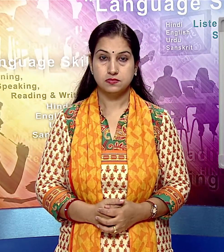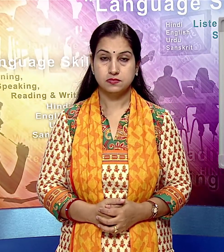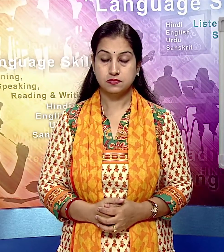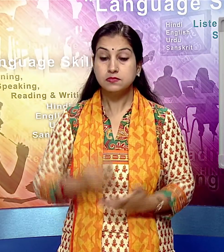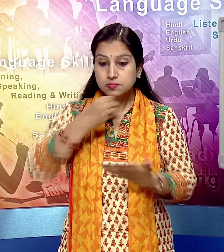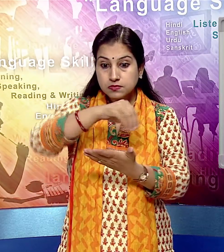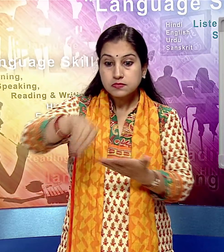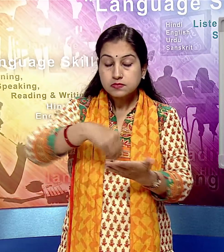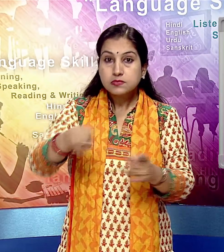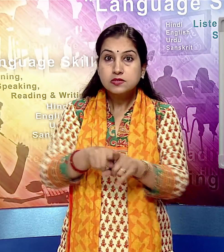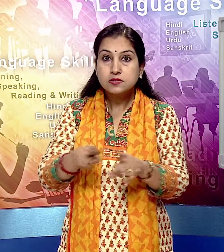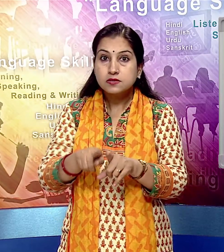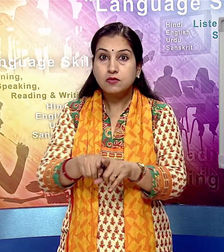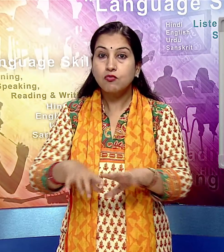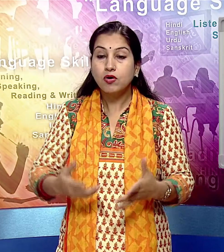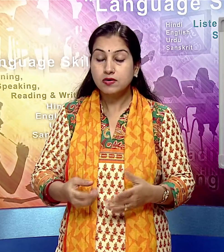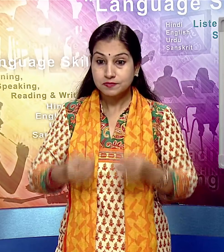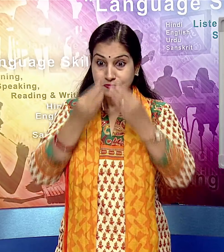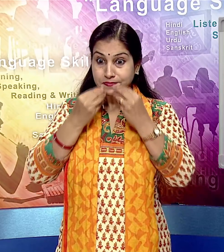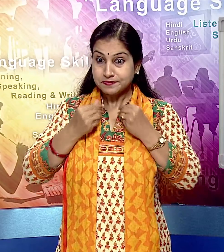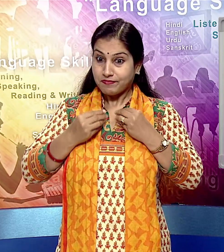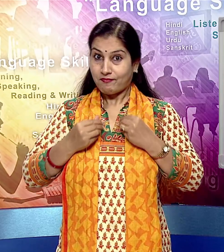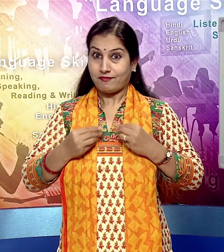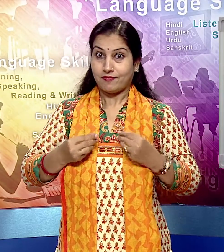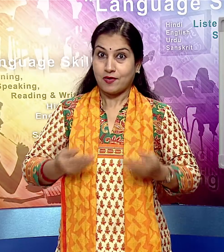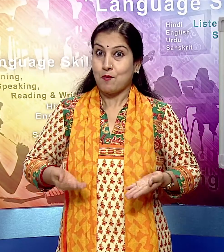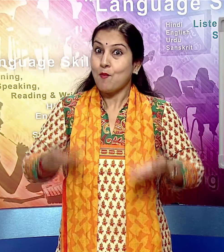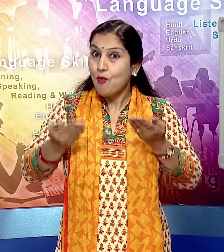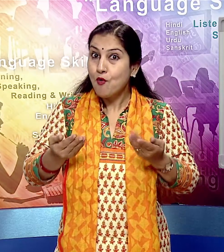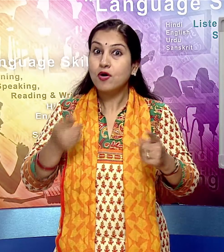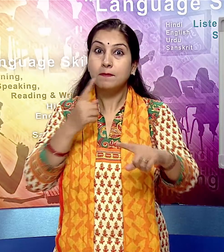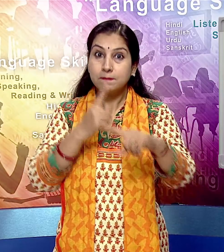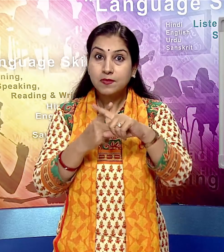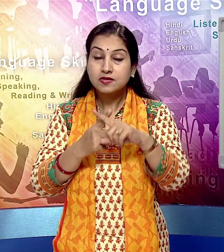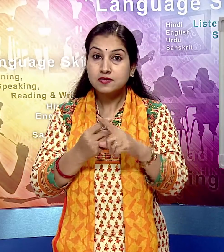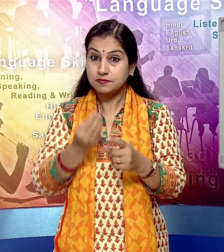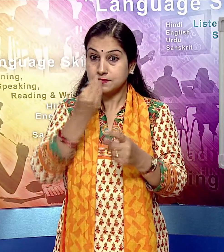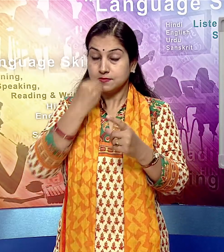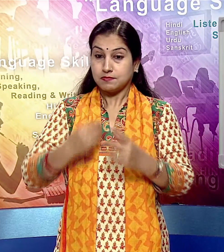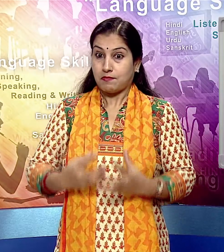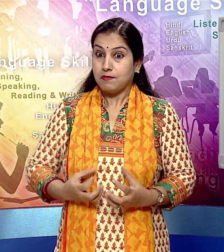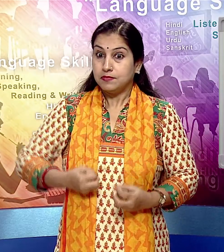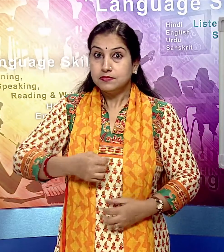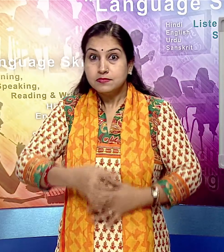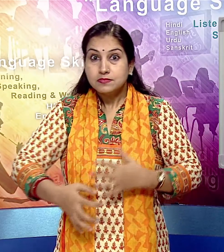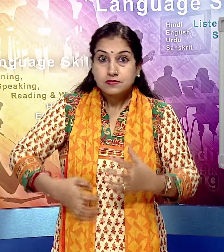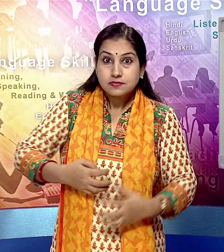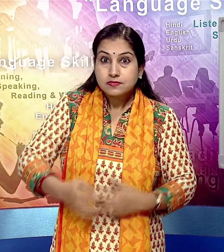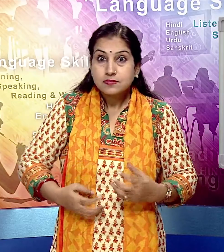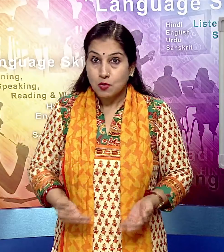Cooking also stimulates the appetite and secretion of the digestive juices, which